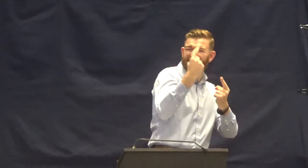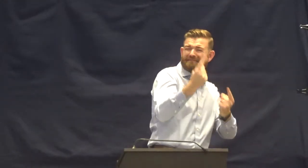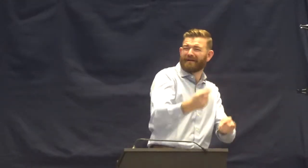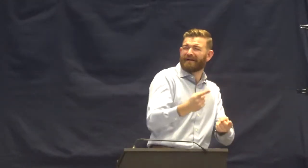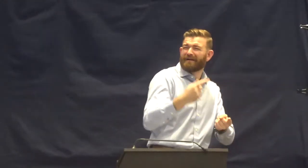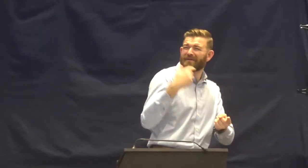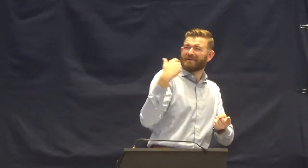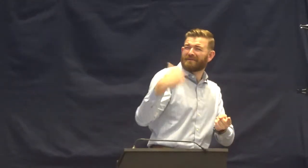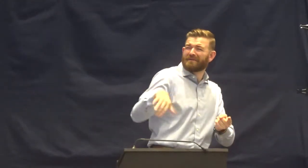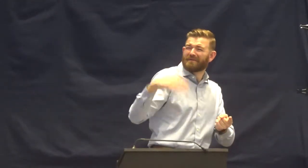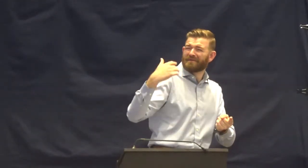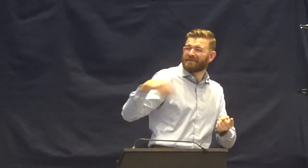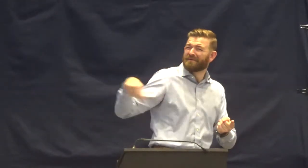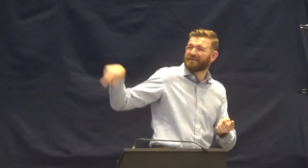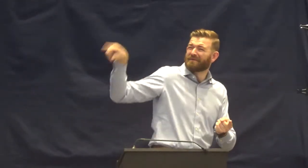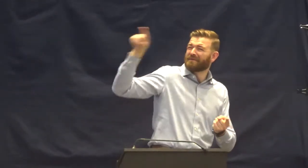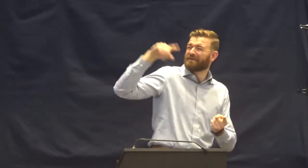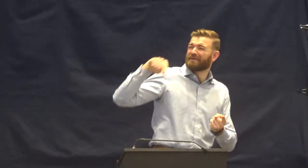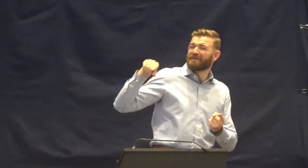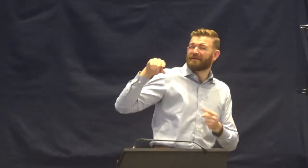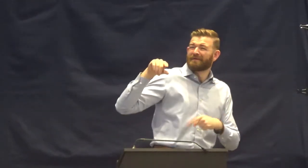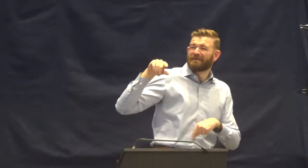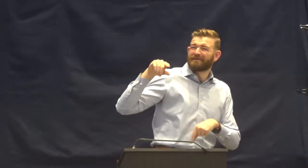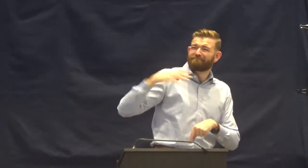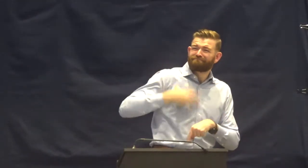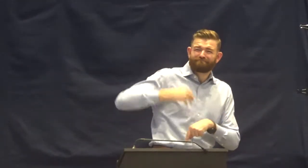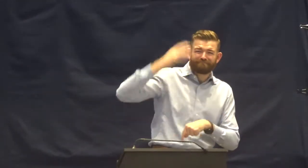story is much different.